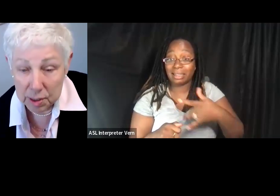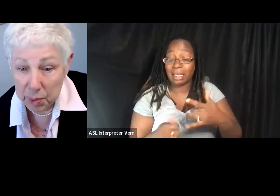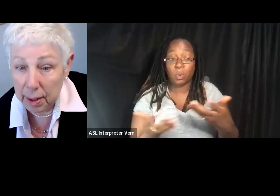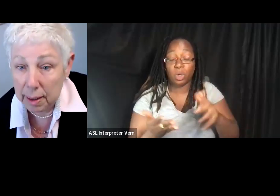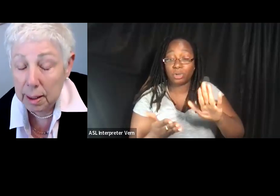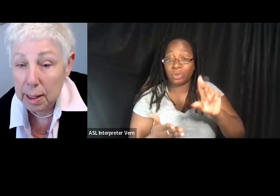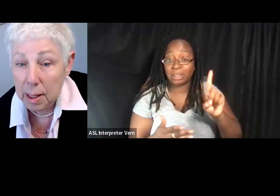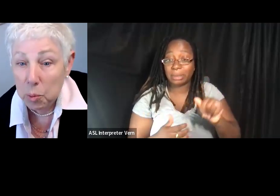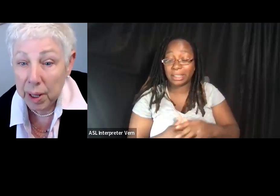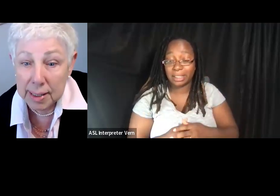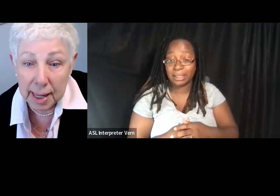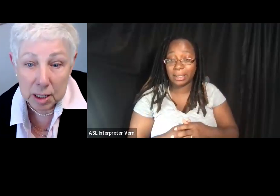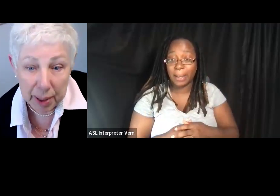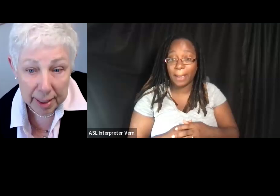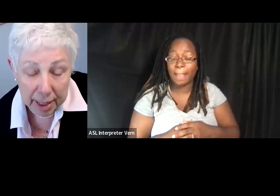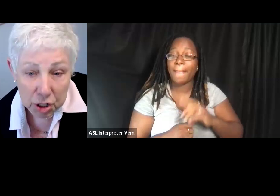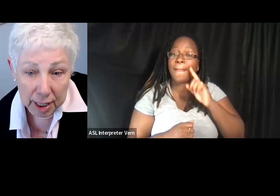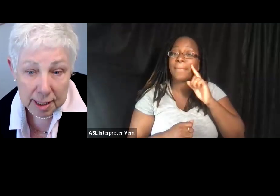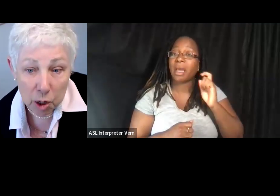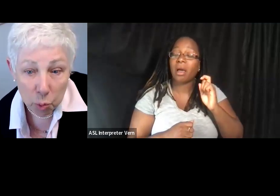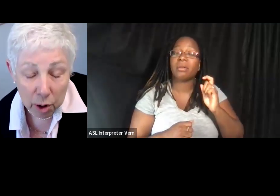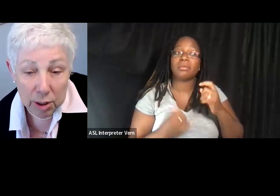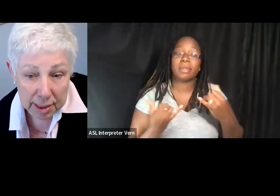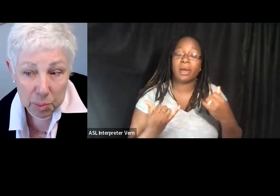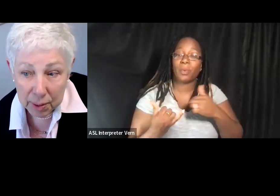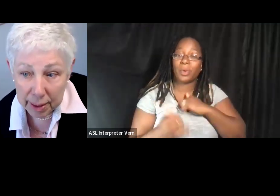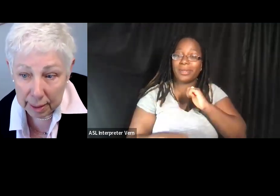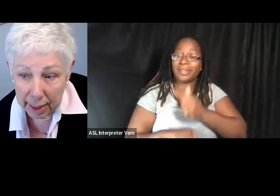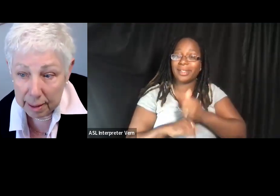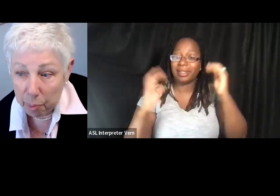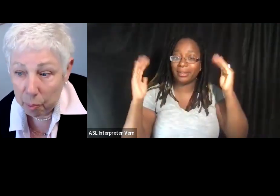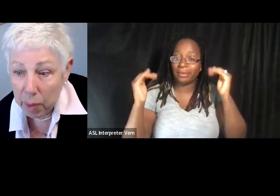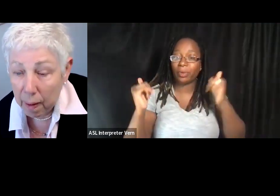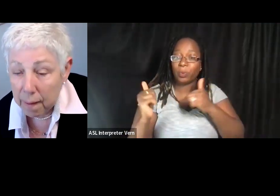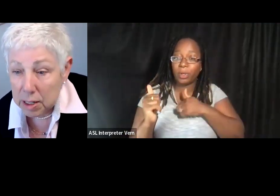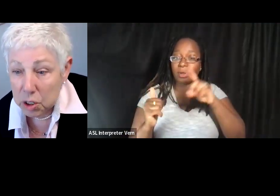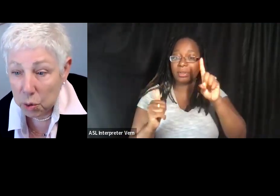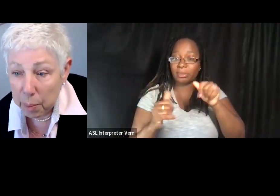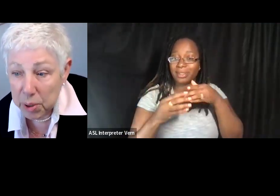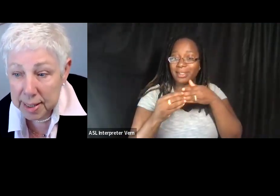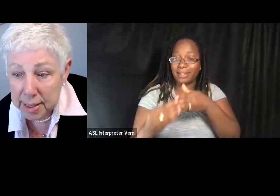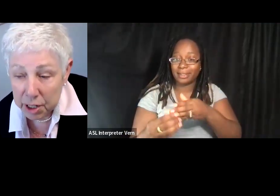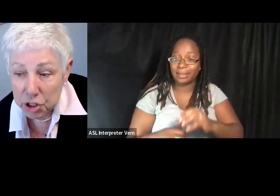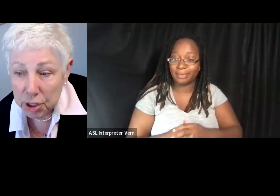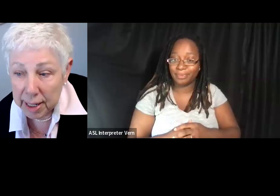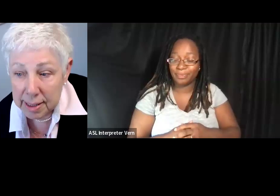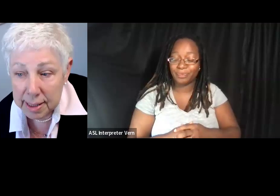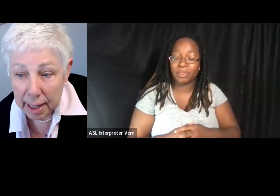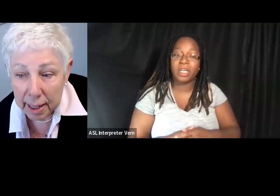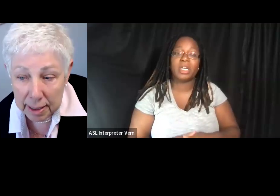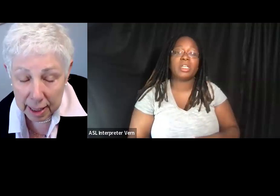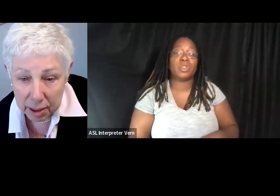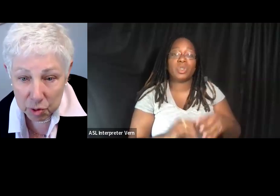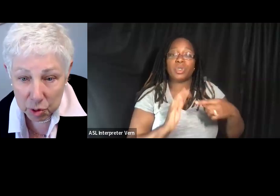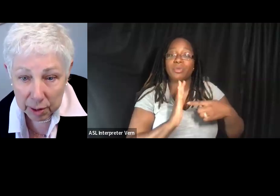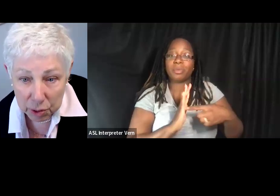is your disability? Because the expectation is that we are disability-led. So the representation in a